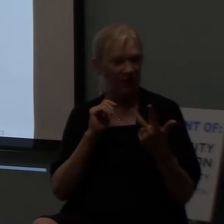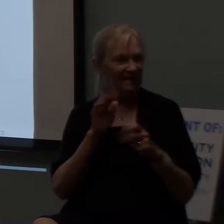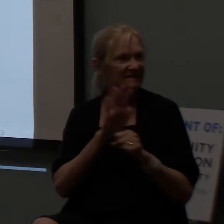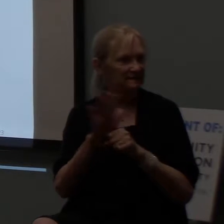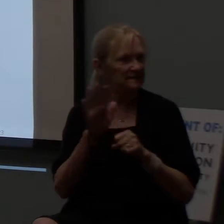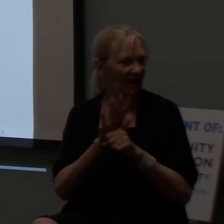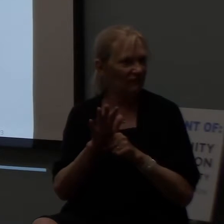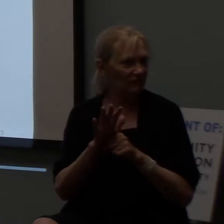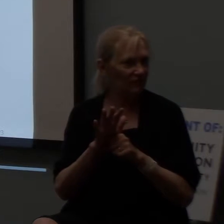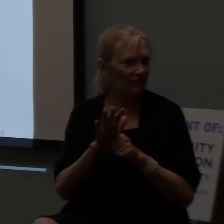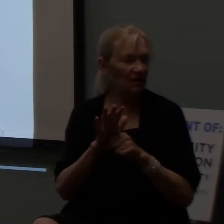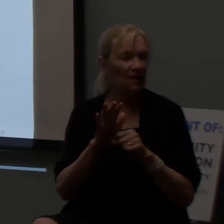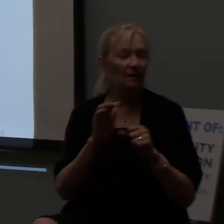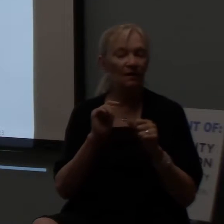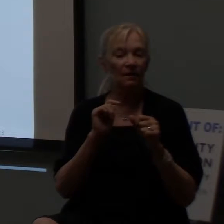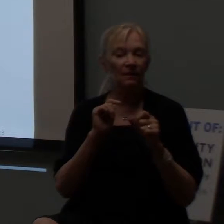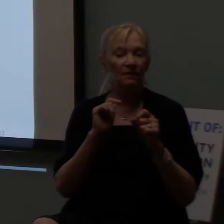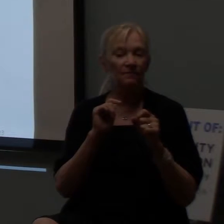enough.